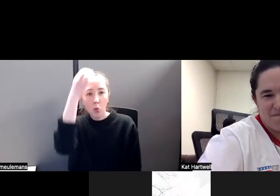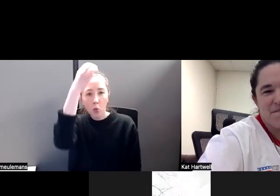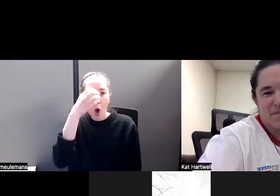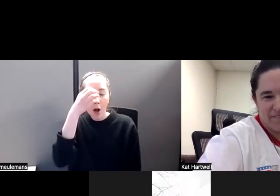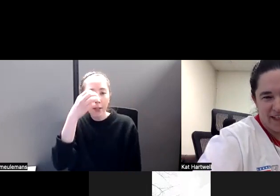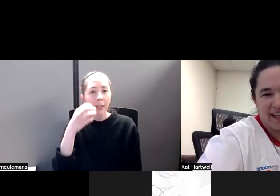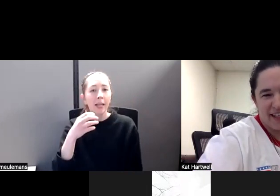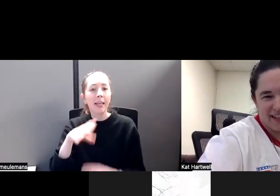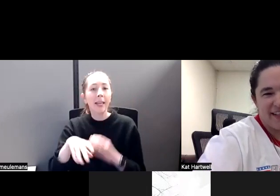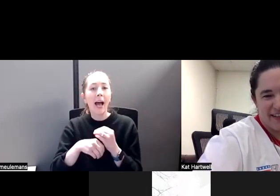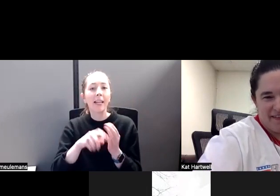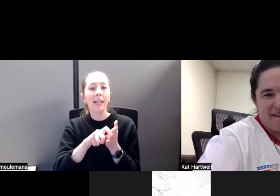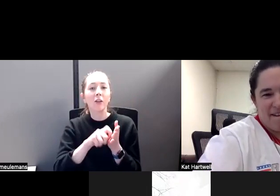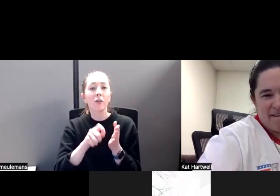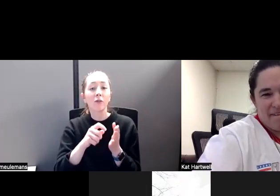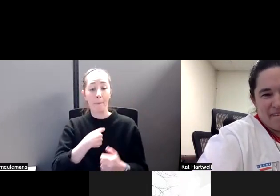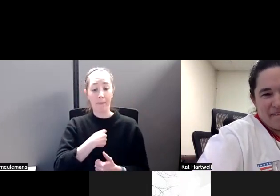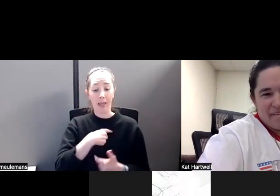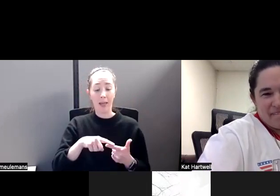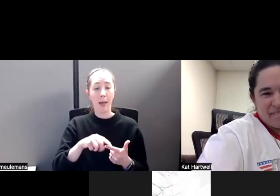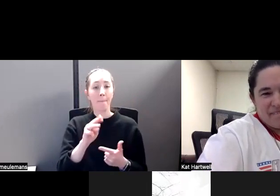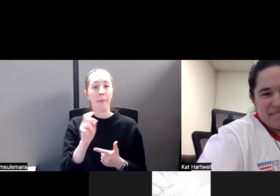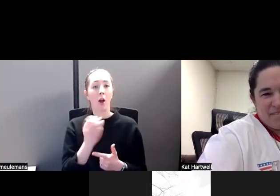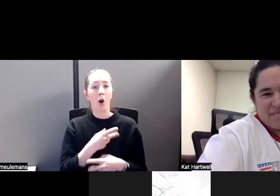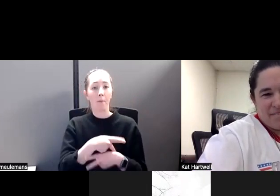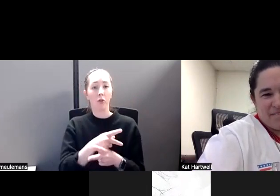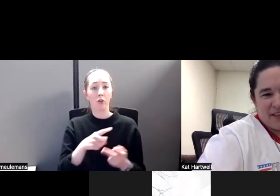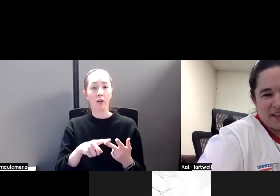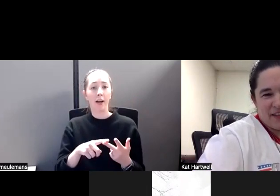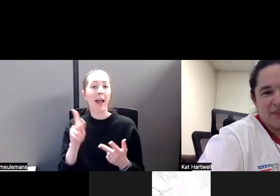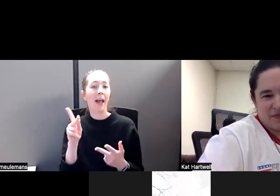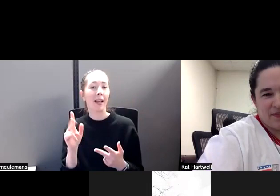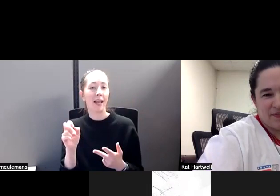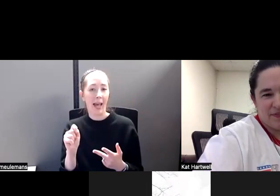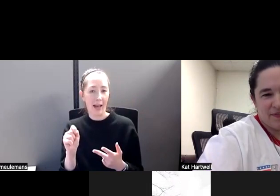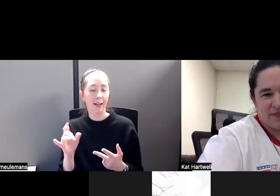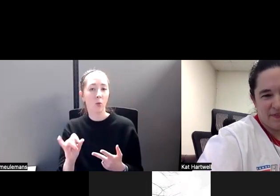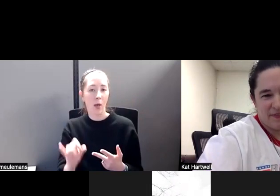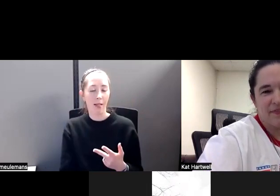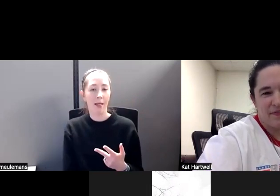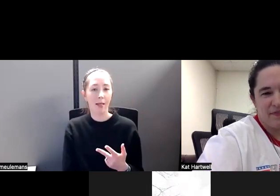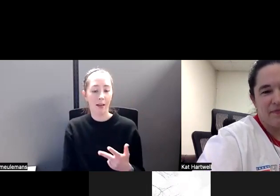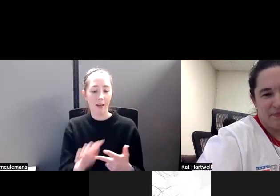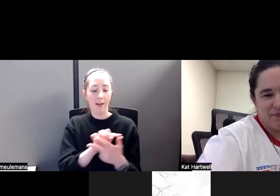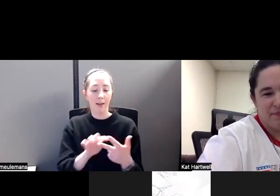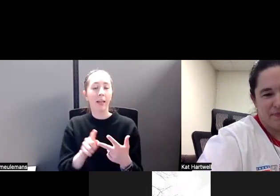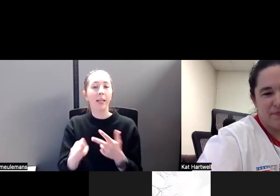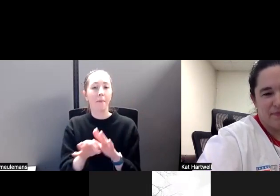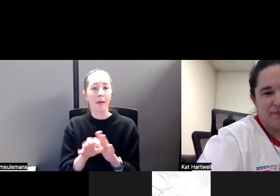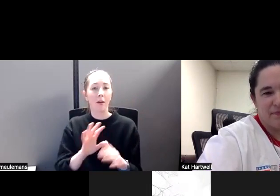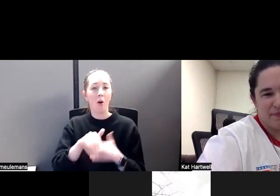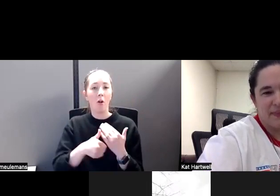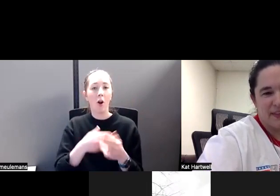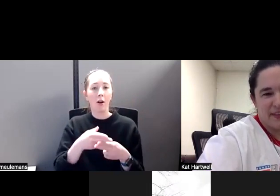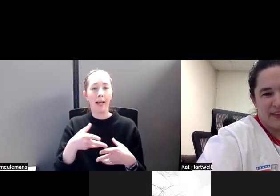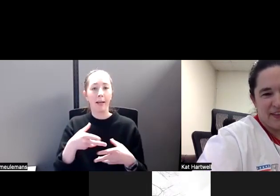the initials for me, Mike Barbuto, our producer, him, and Kat. I don't know if he's talked about that, but that's, he chose that and he did the design